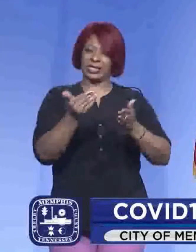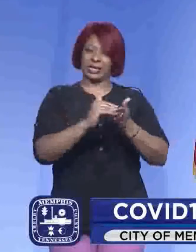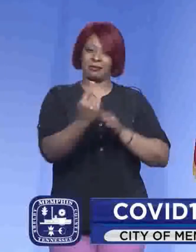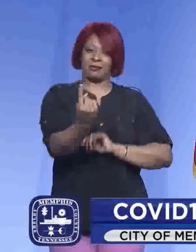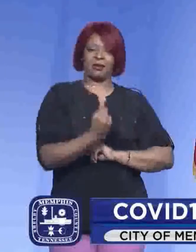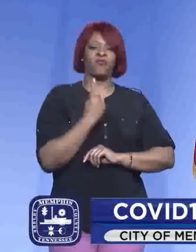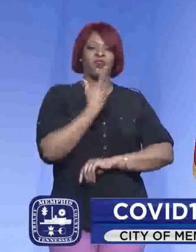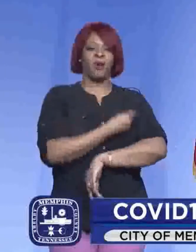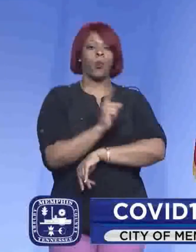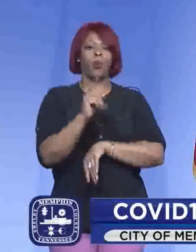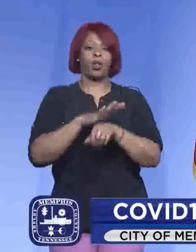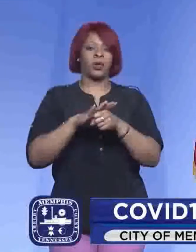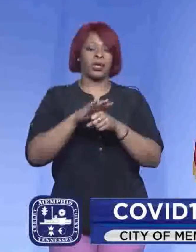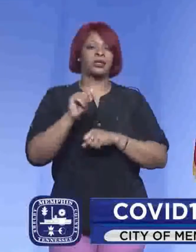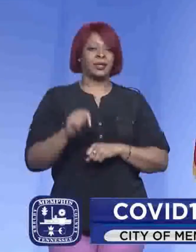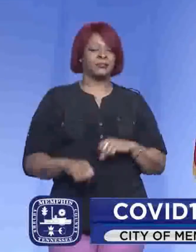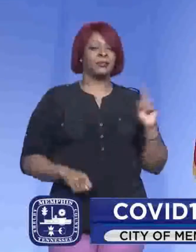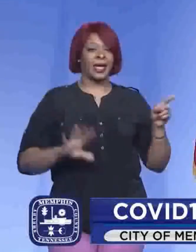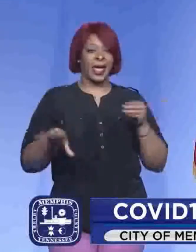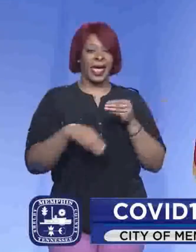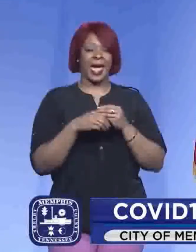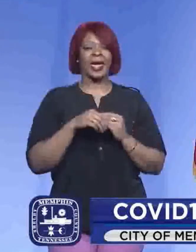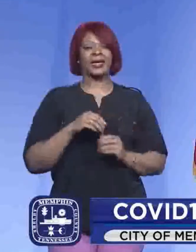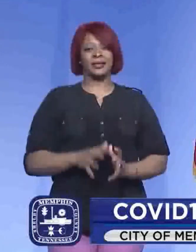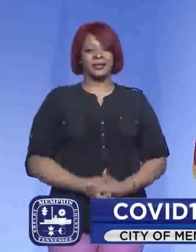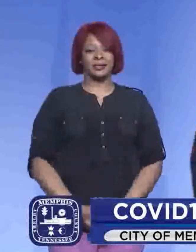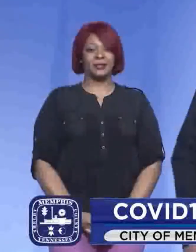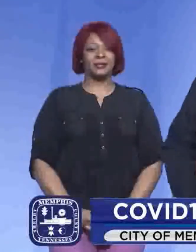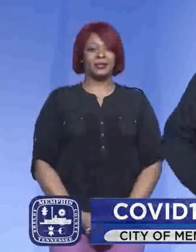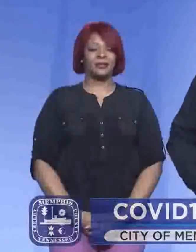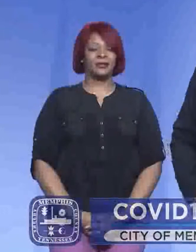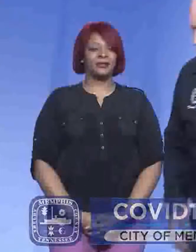can be done. Yeah, go ahead, David.